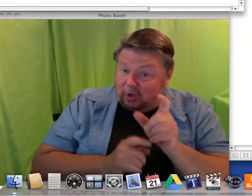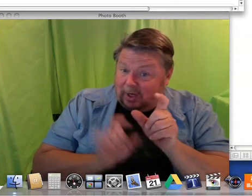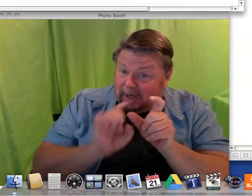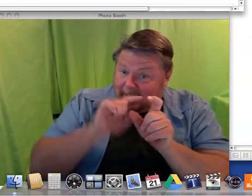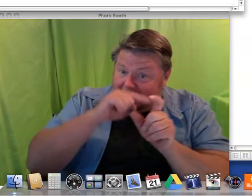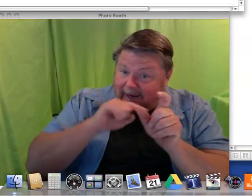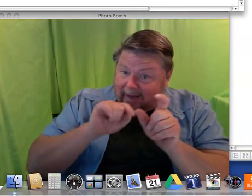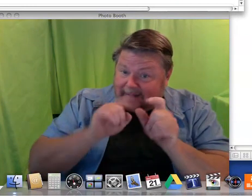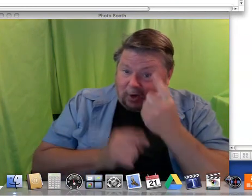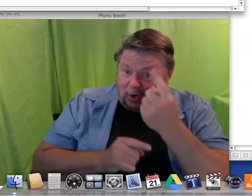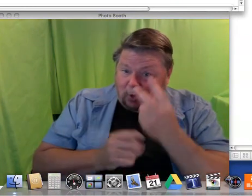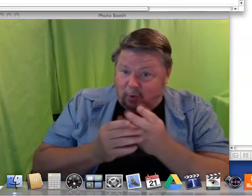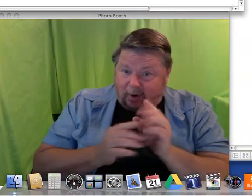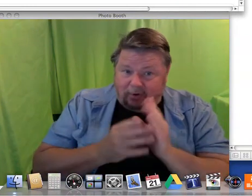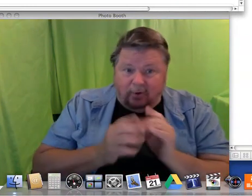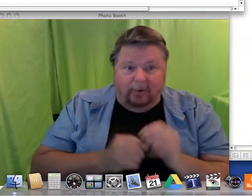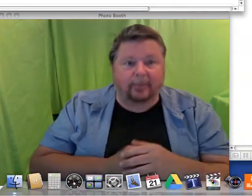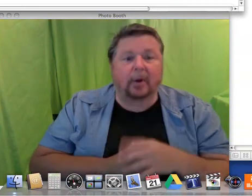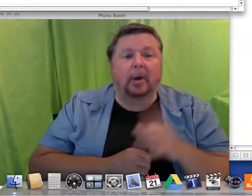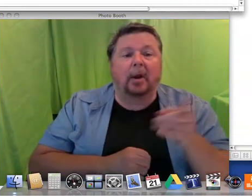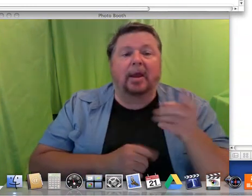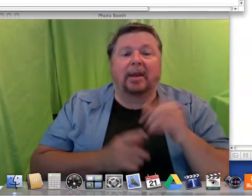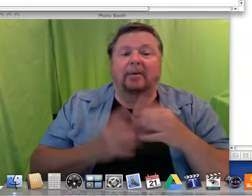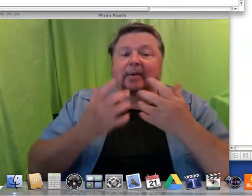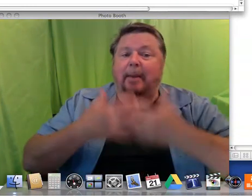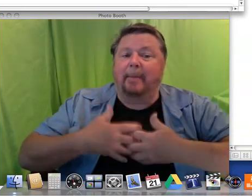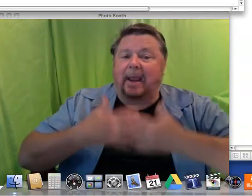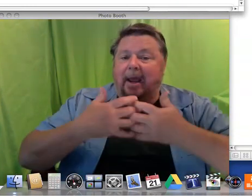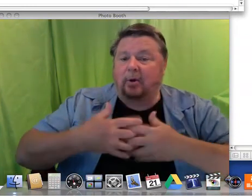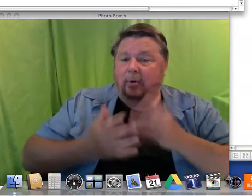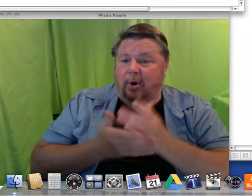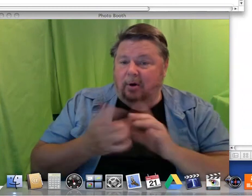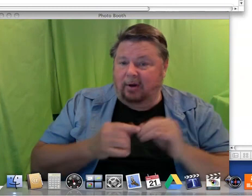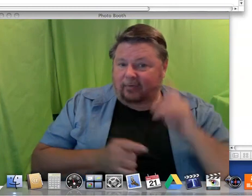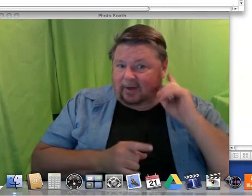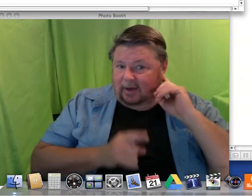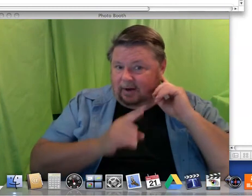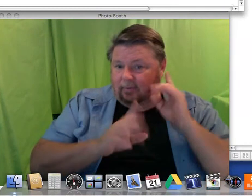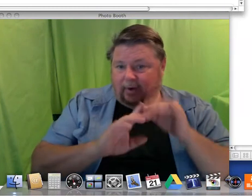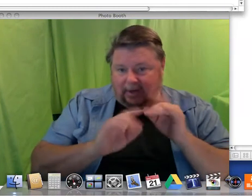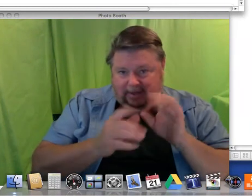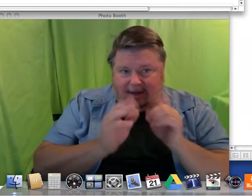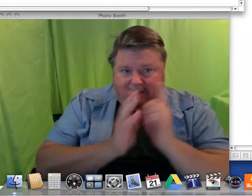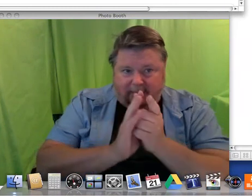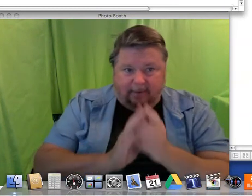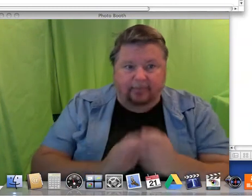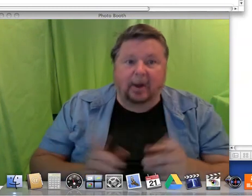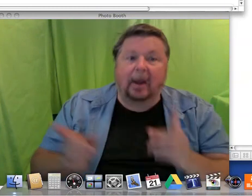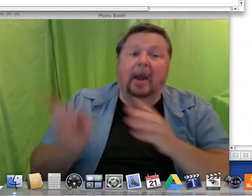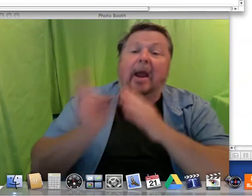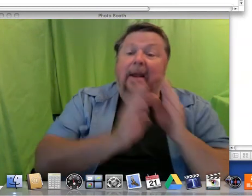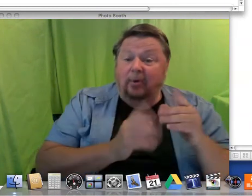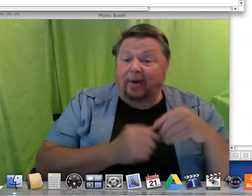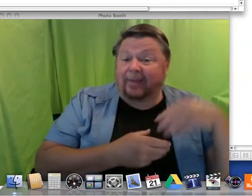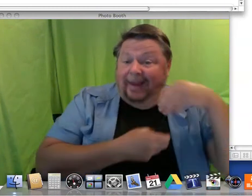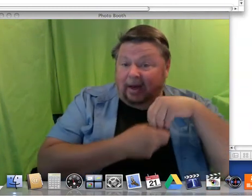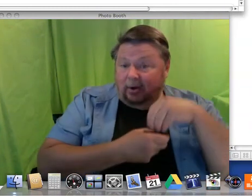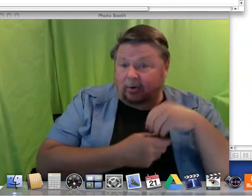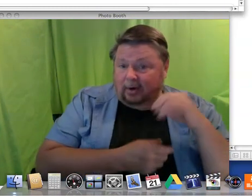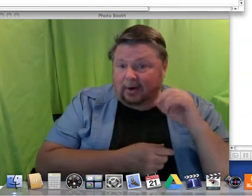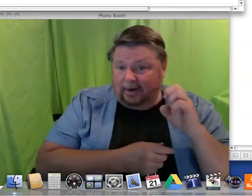looks, it's got two parts to it. This is the mechanical part of the ear. We'll get to that in a minute. And then you have